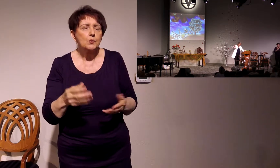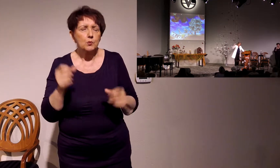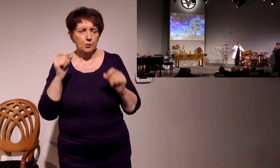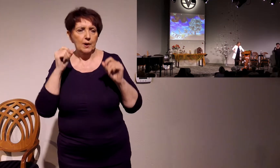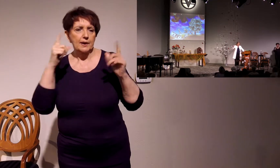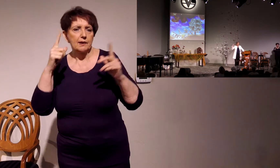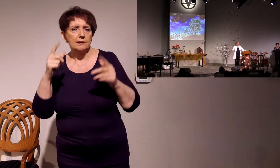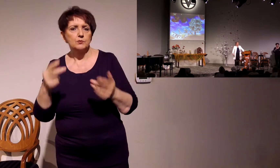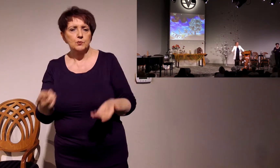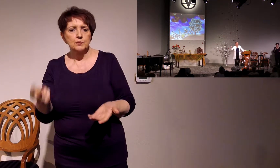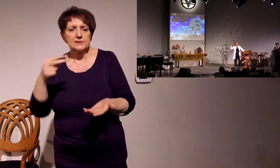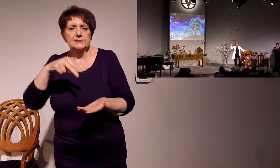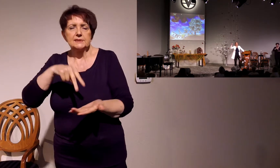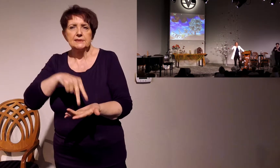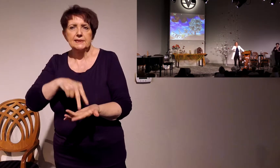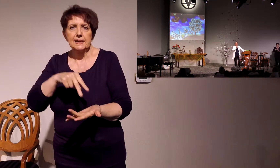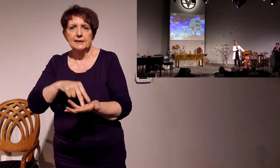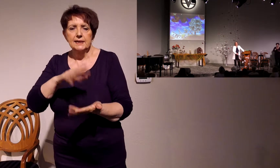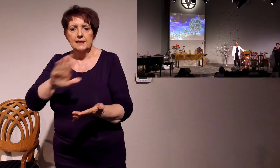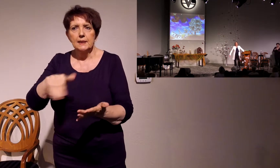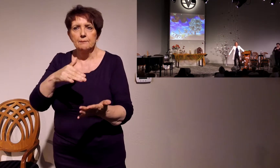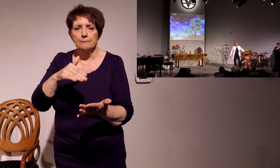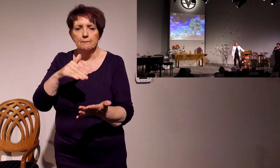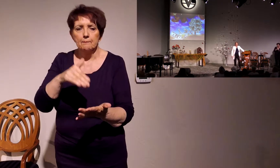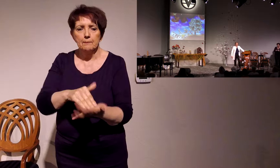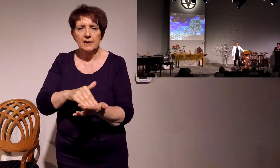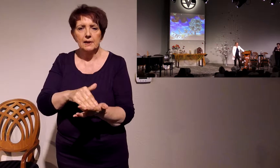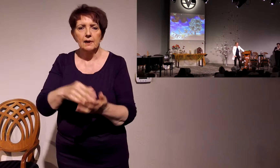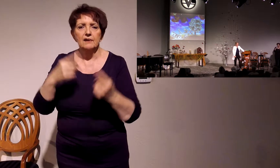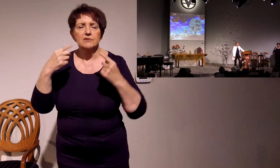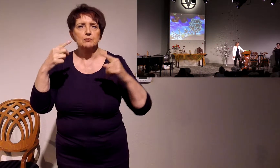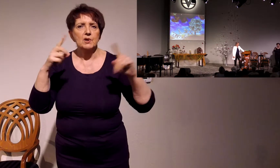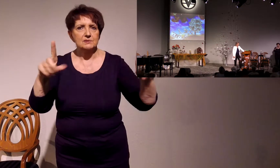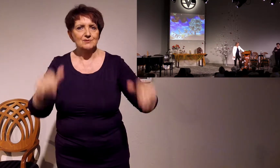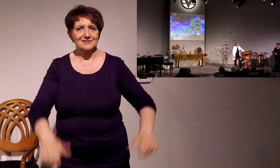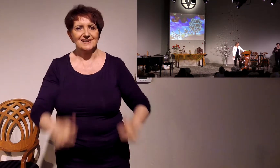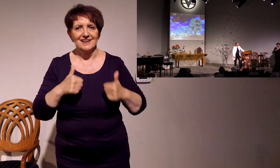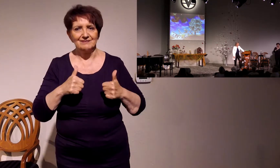standing right smack dab in the middle of a prosperous life